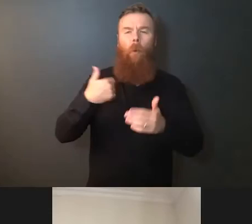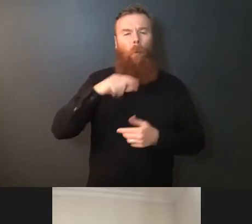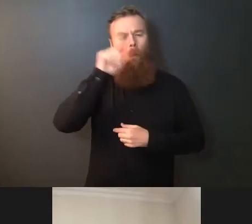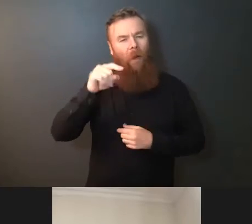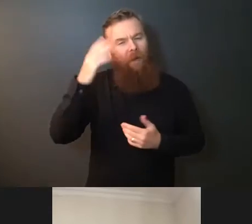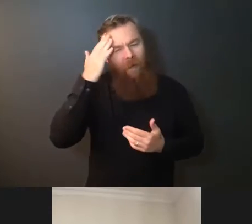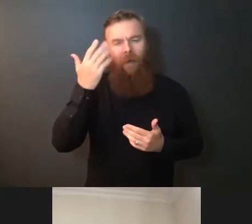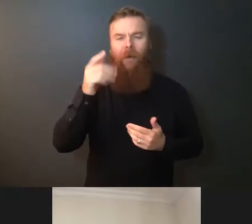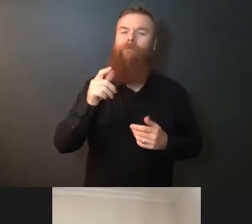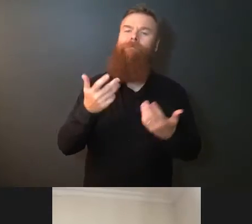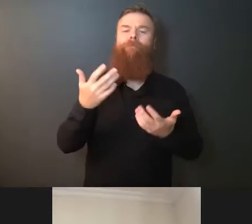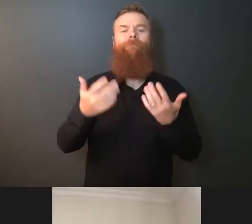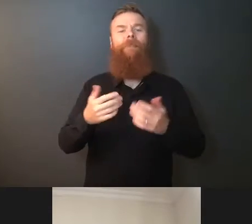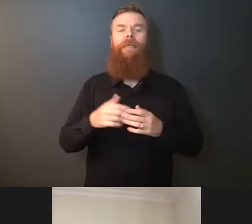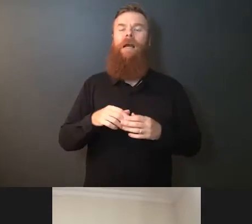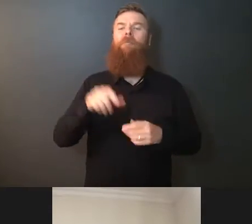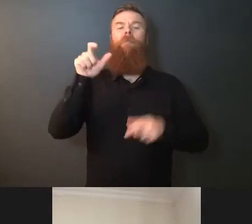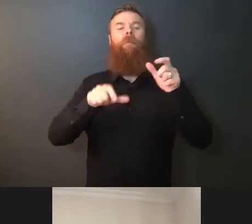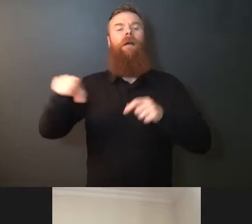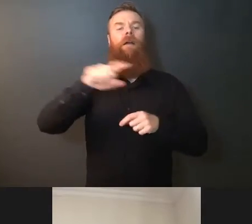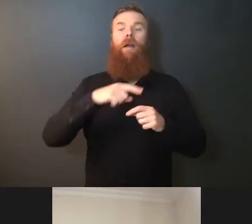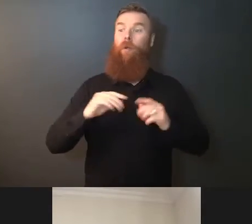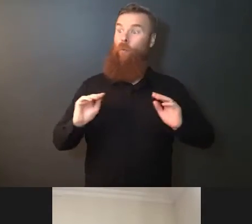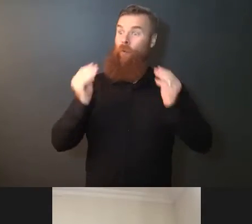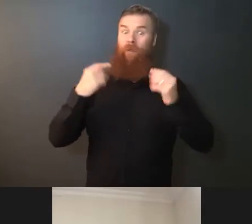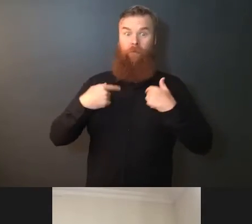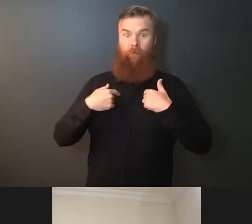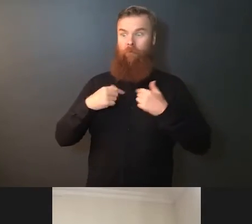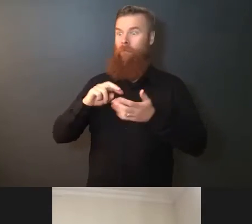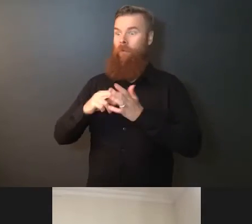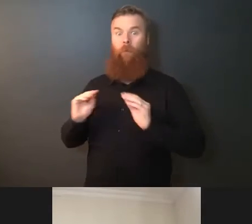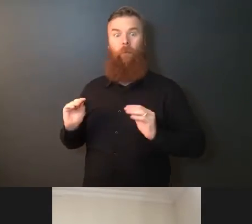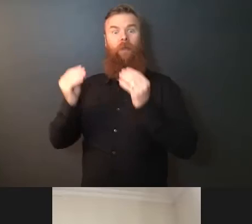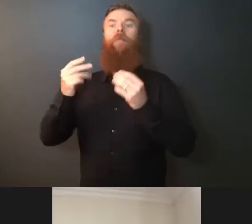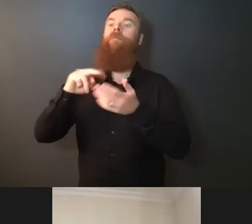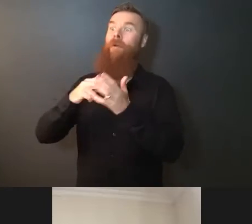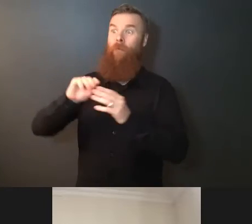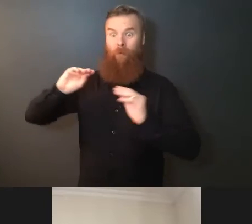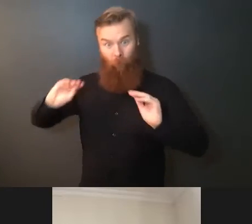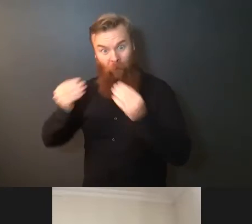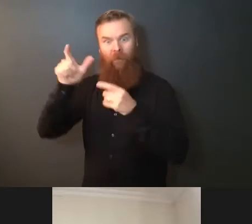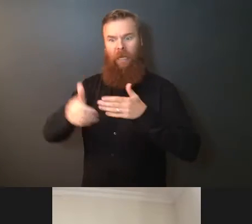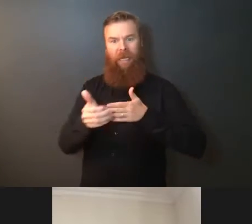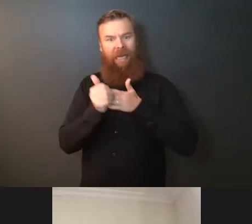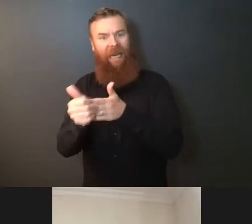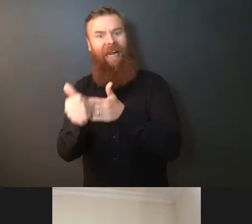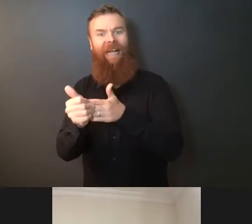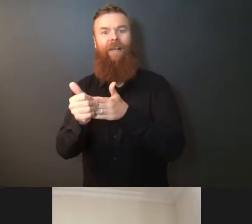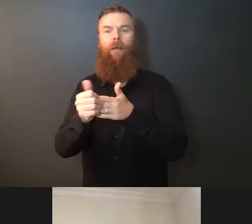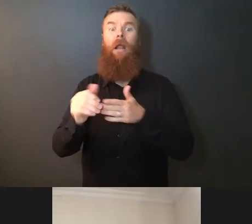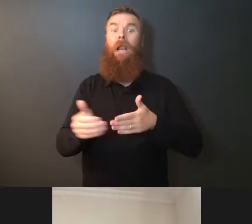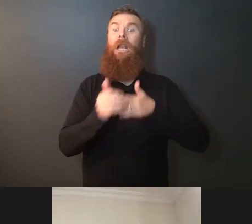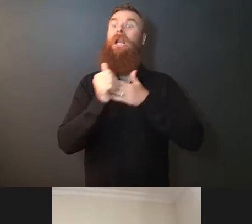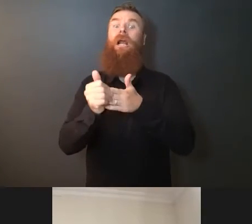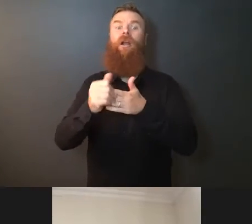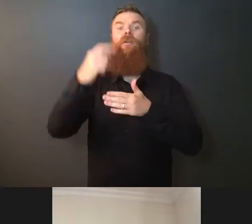lead everyone else. Today, I'm not the president anymore, but I'm still on the board along with a colleague that has,